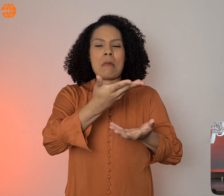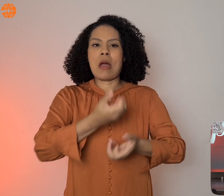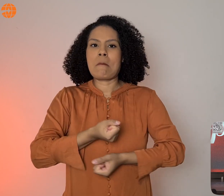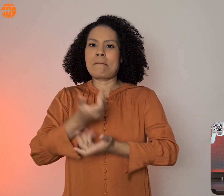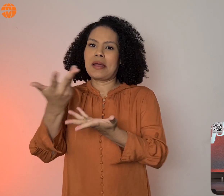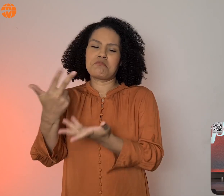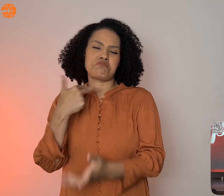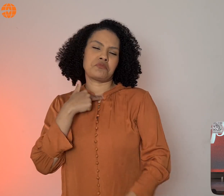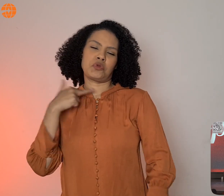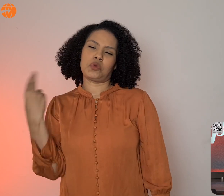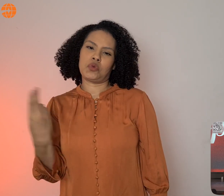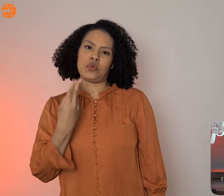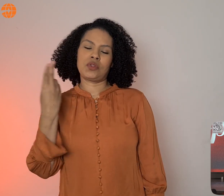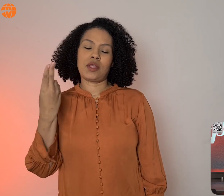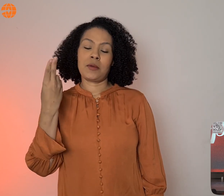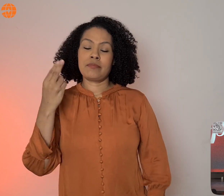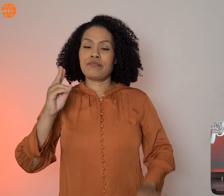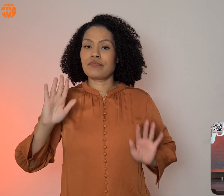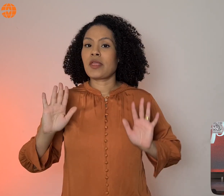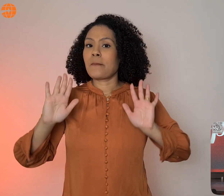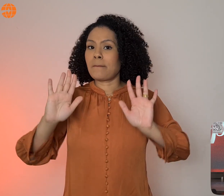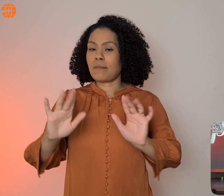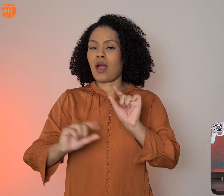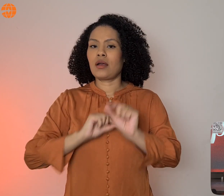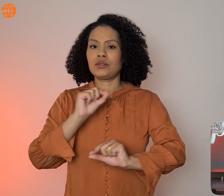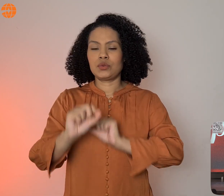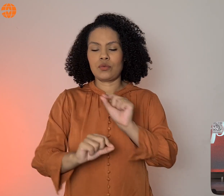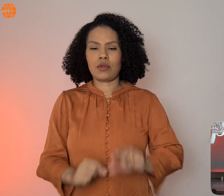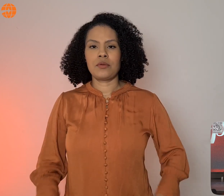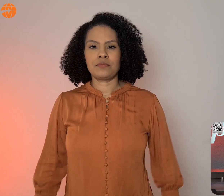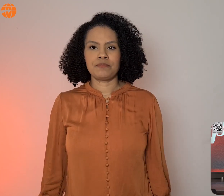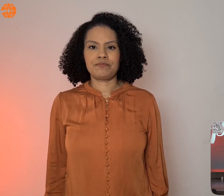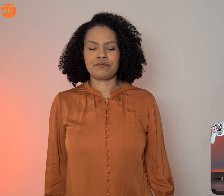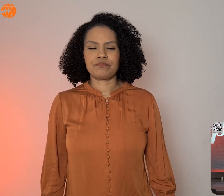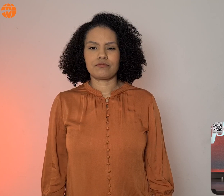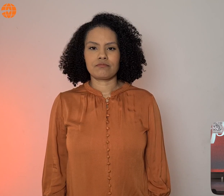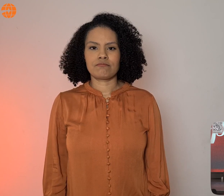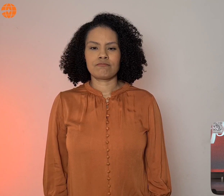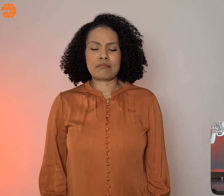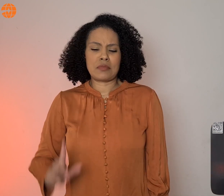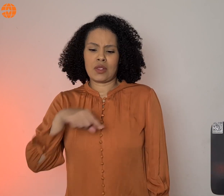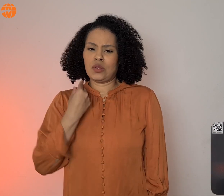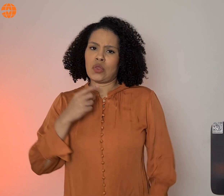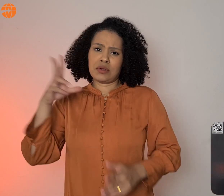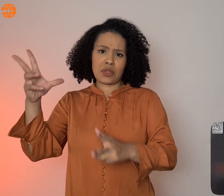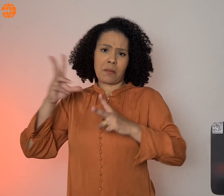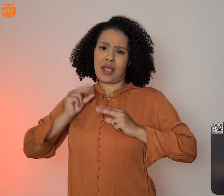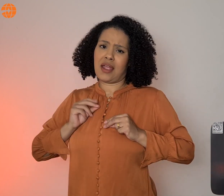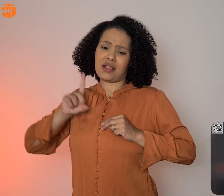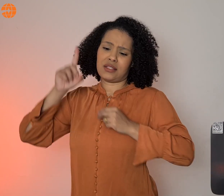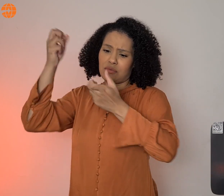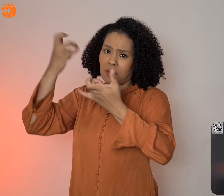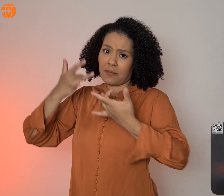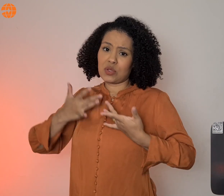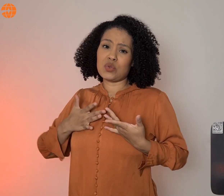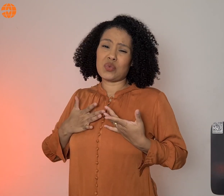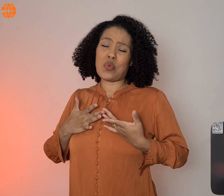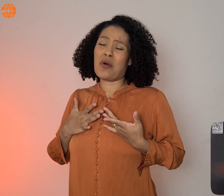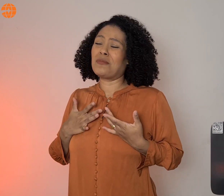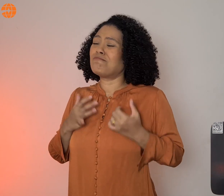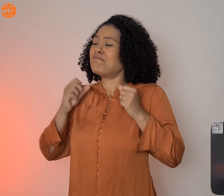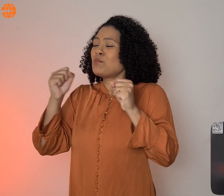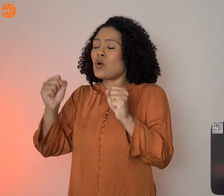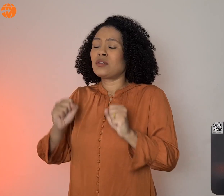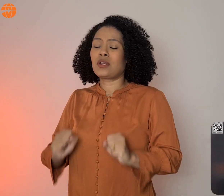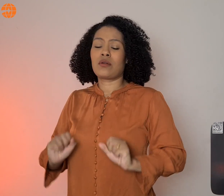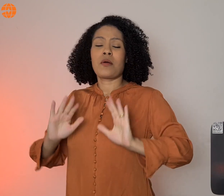I urge you this week sometime to sit down and just try to write down all the things that He's done for you. Nós não merecemos isso, mas talvez essa semana